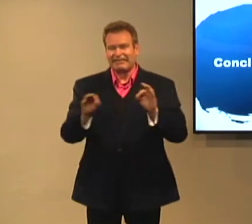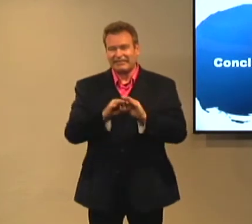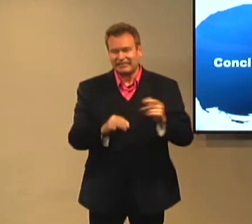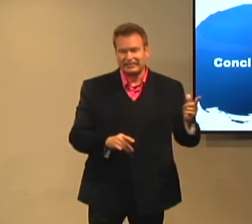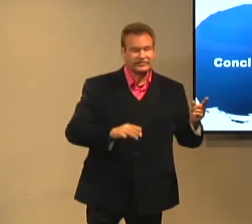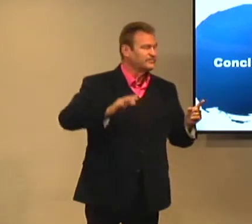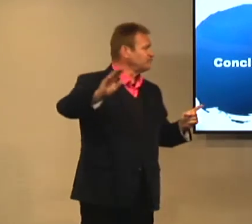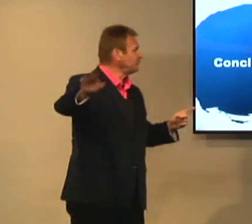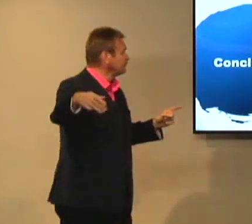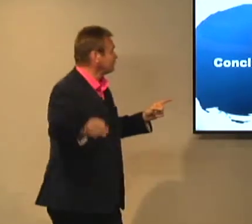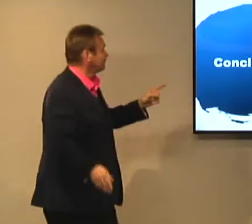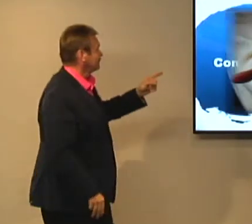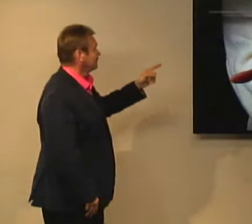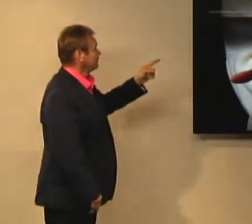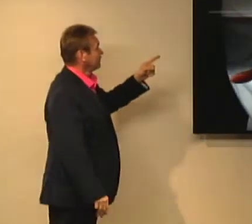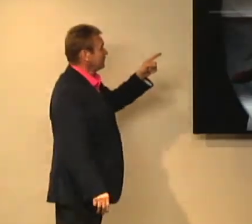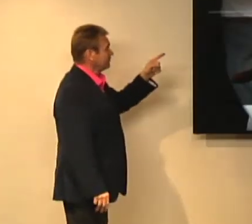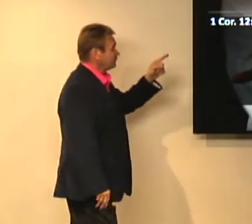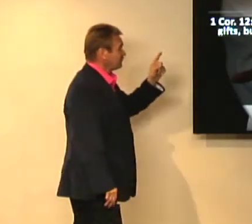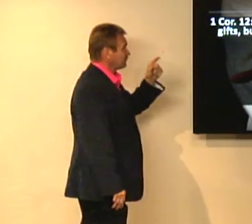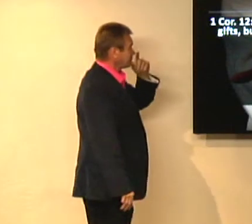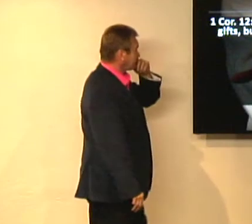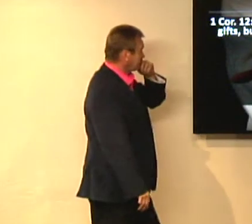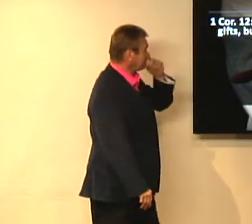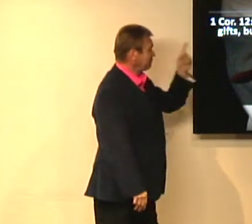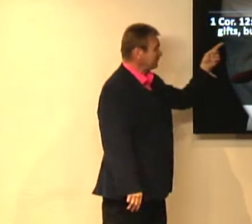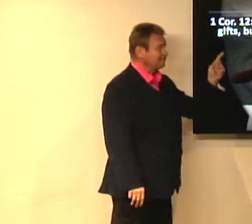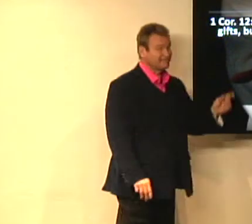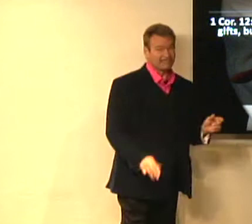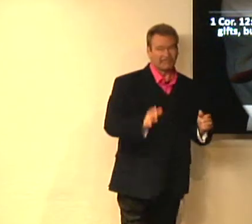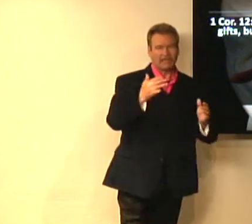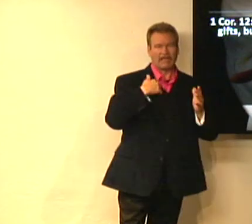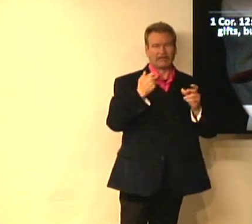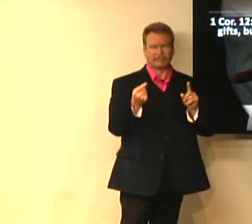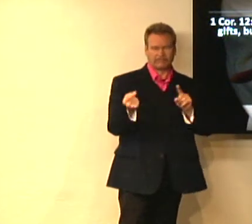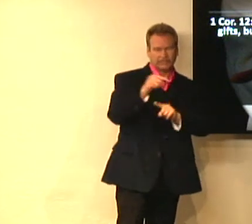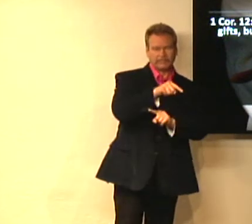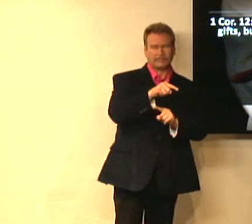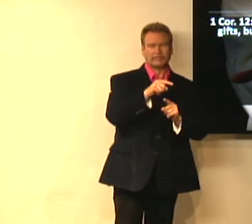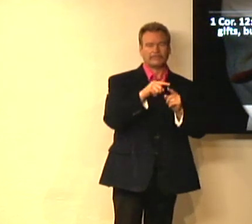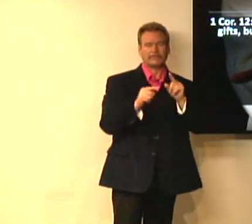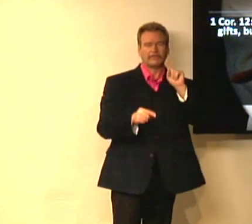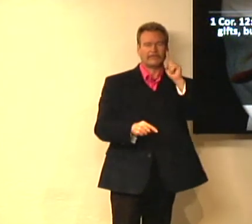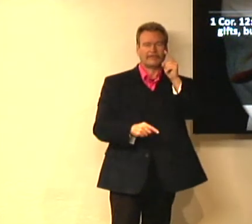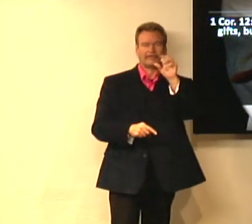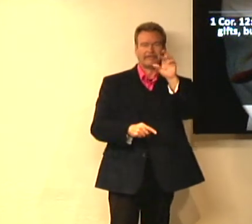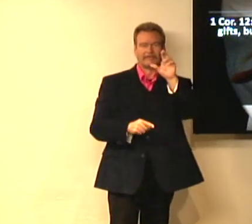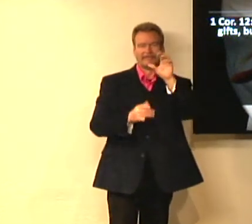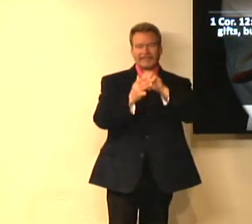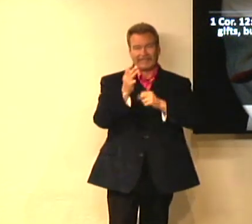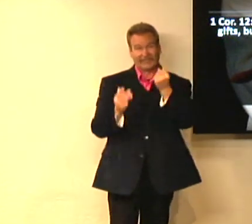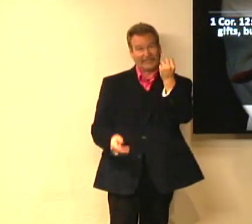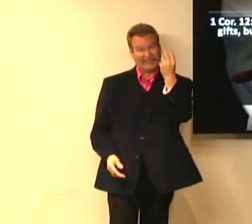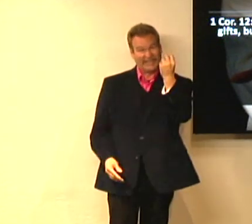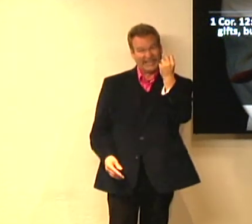how he gives them to help a person, we see in 1 Corinthians, going back to chapter